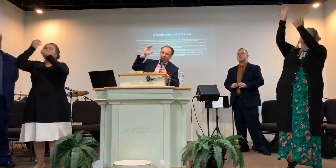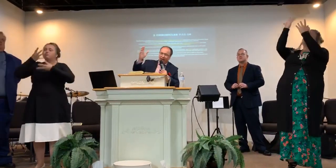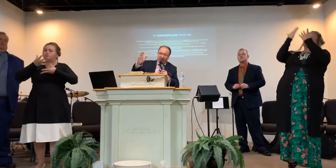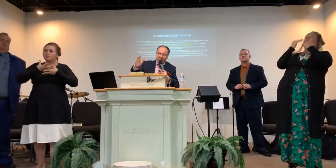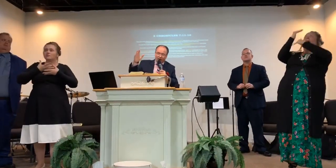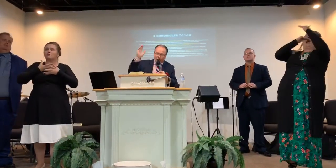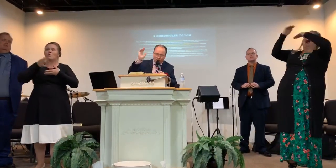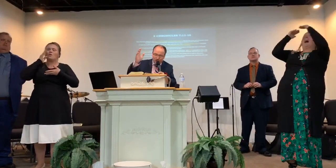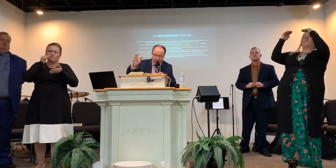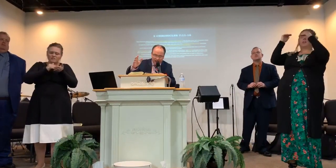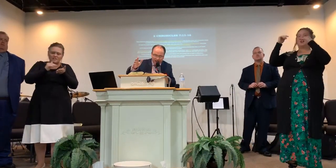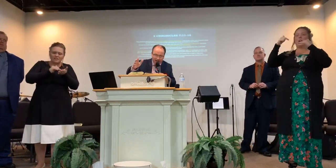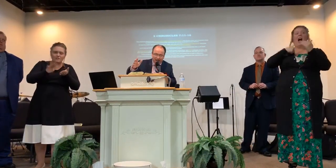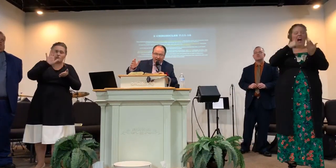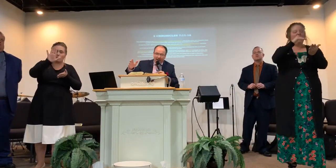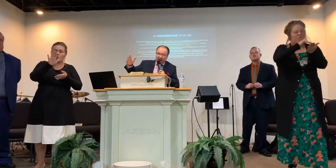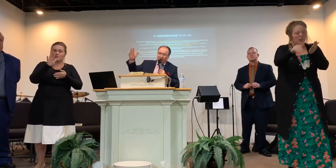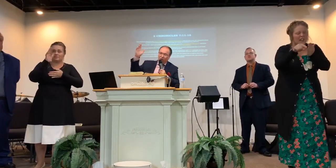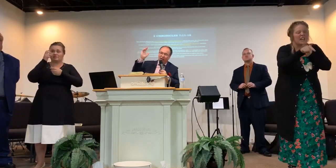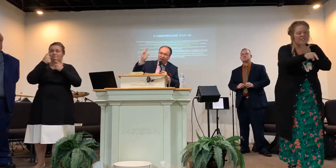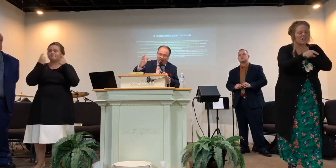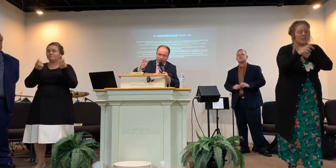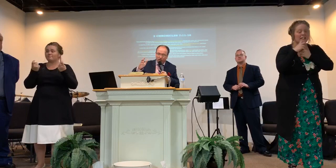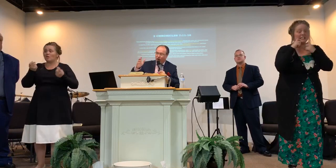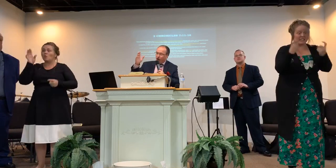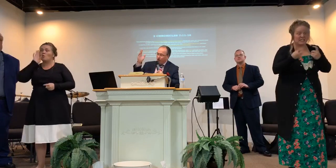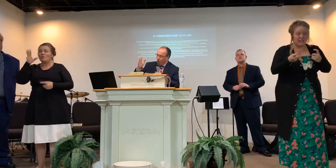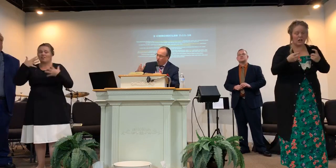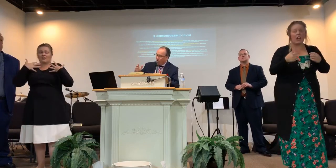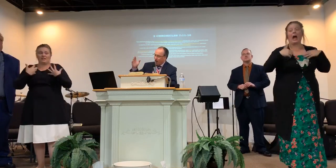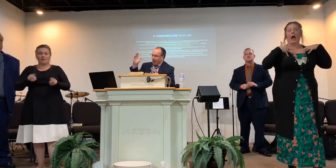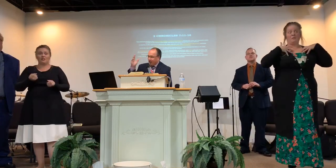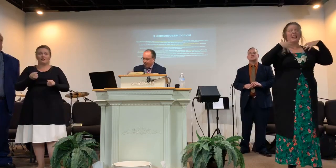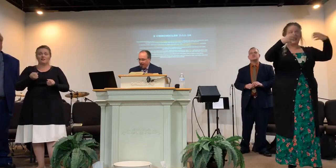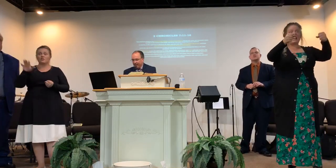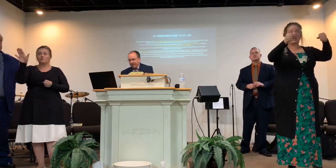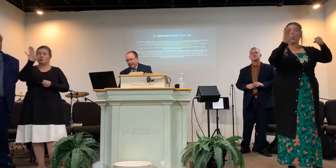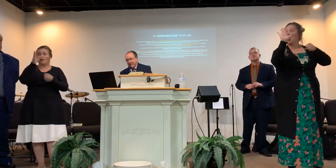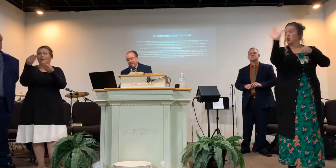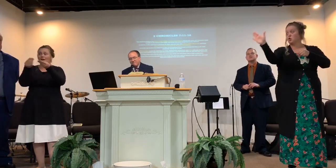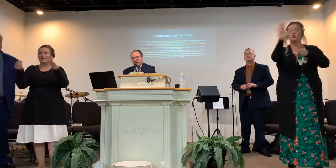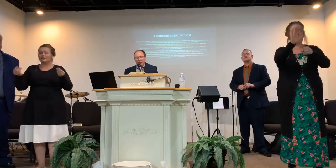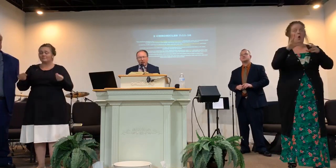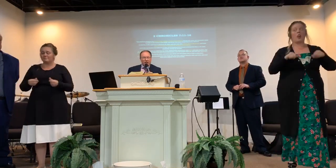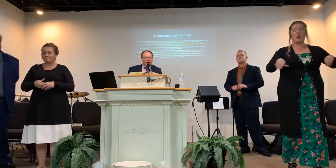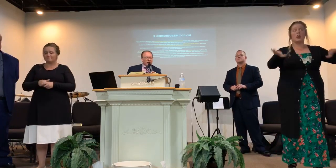will forgive your sin, and I will heal your land.